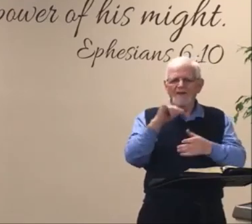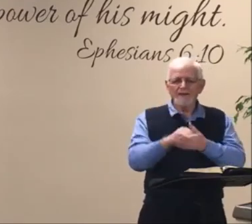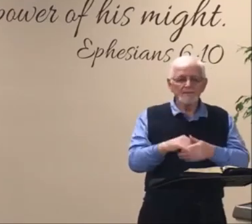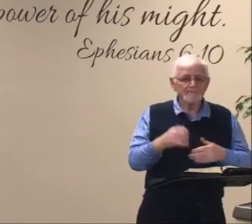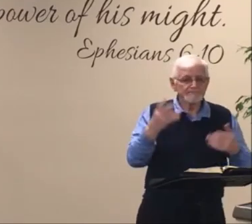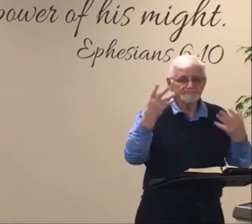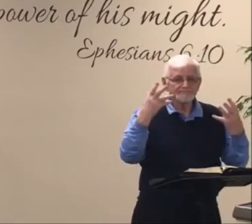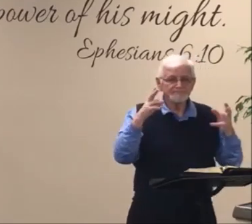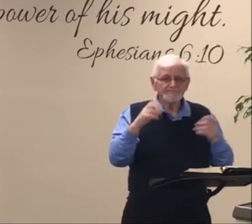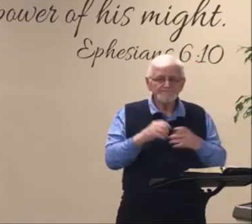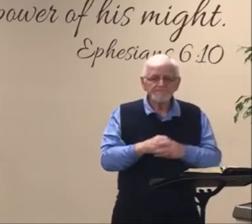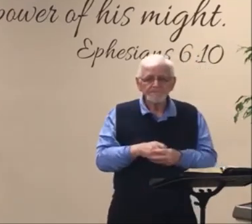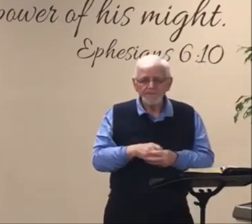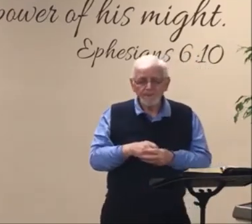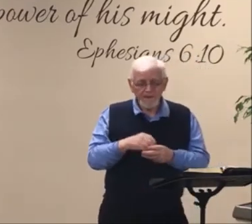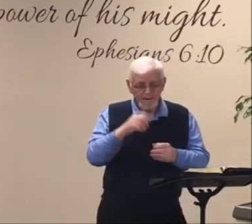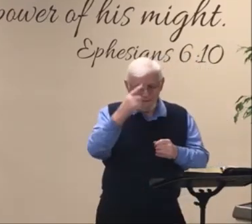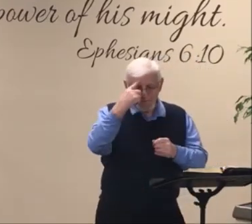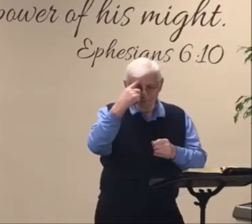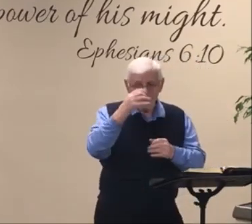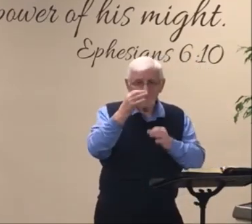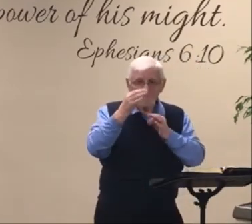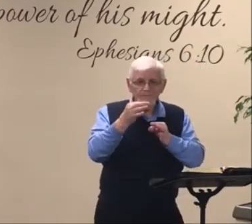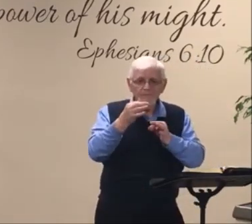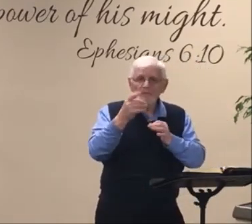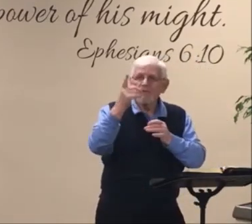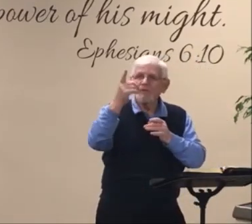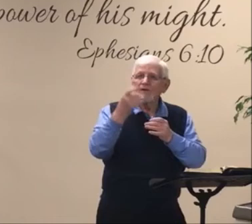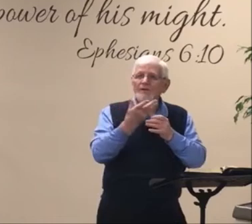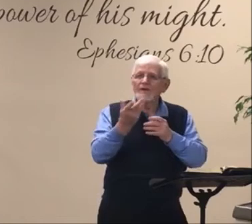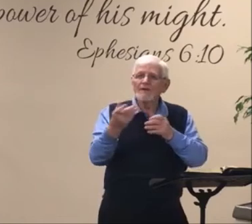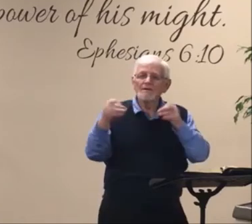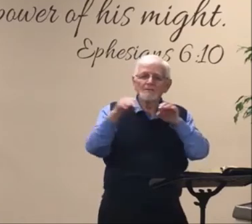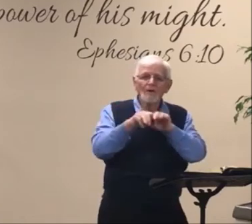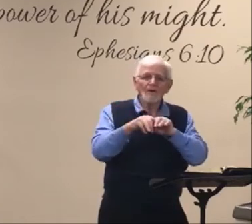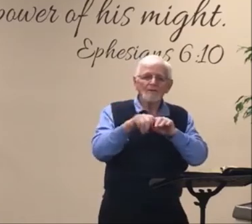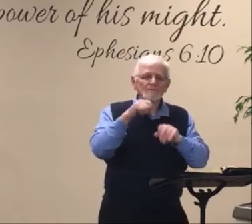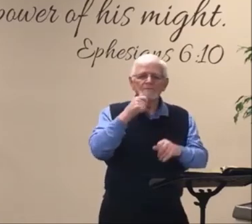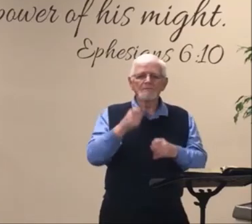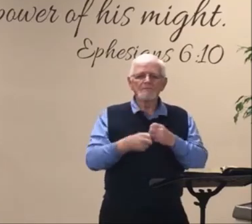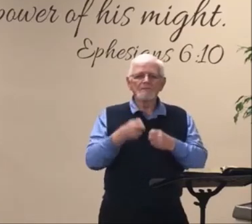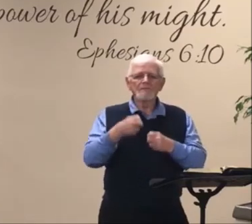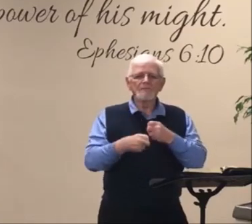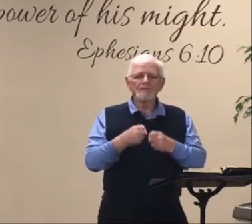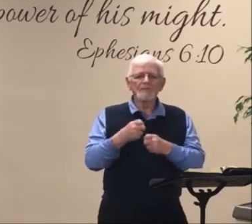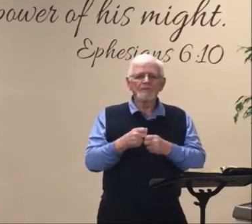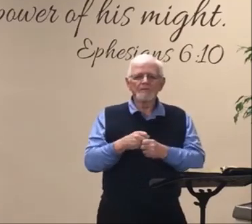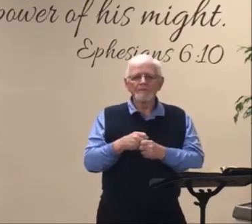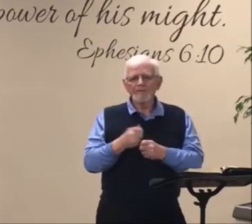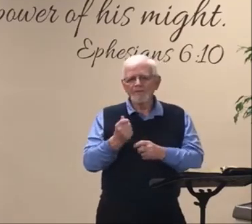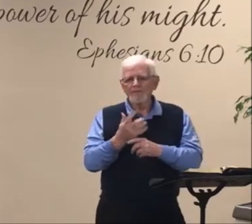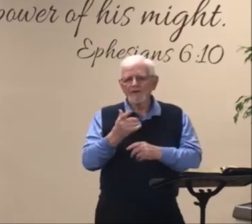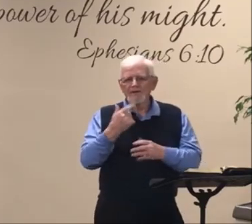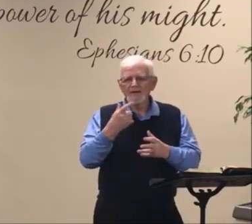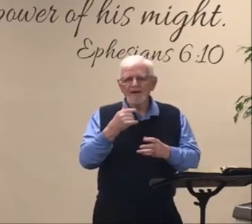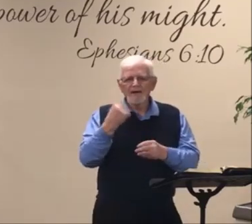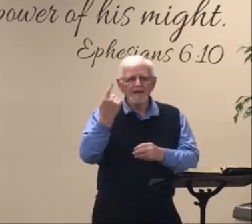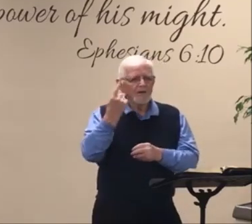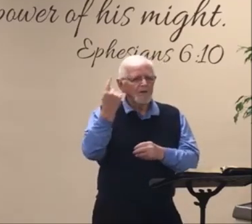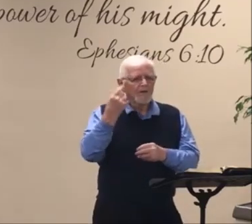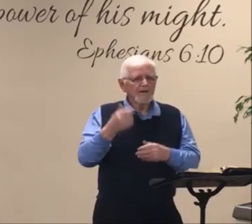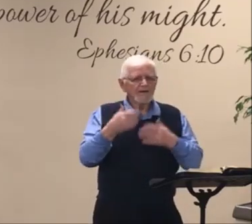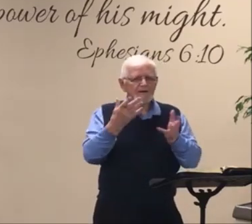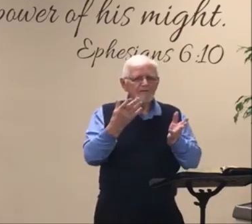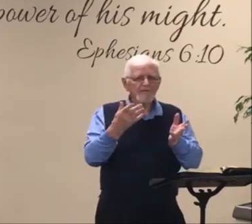don't know. Once you set your mind to it and you say, Lord, your things are important, it's not that difficult. Somebody said, I can only supply you